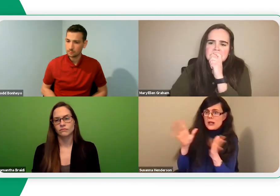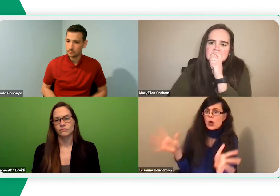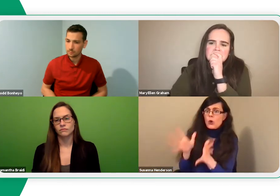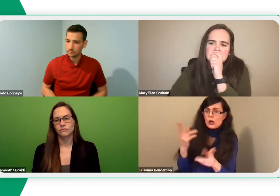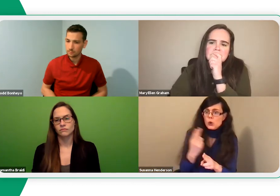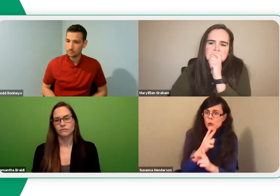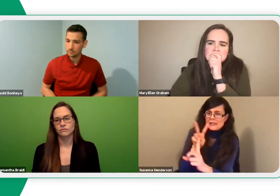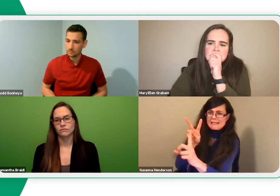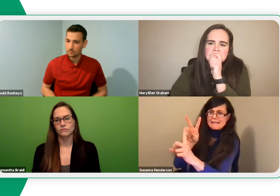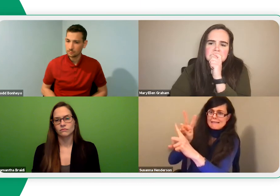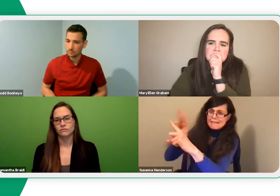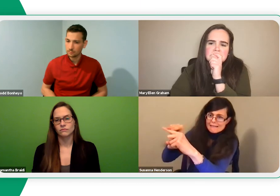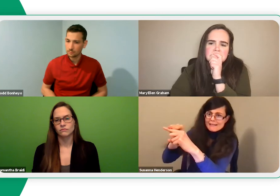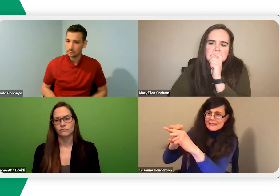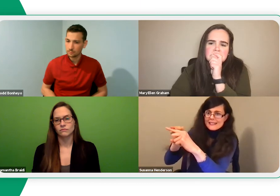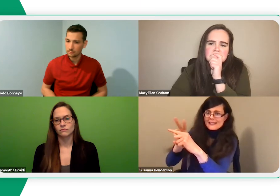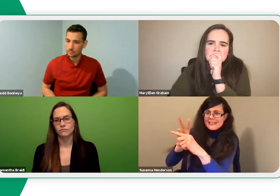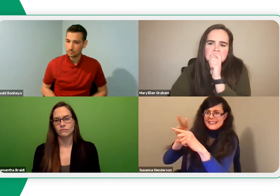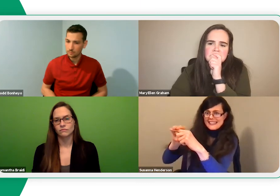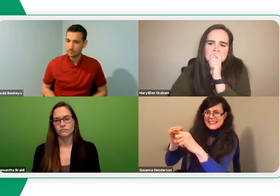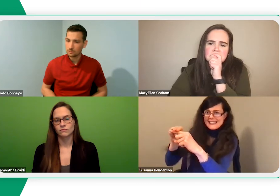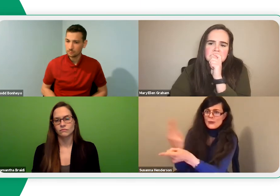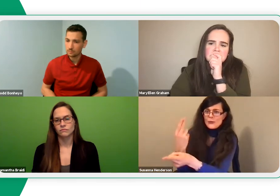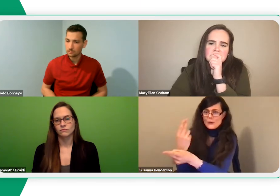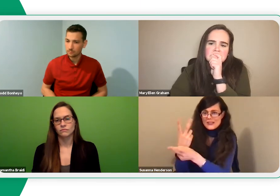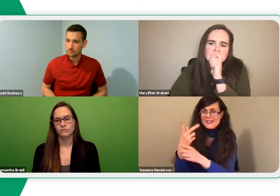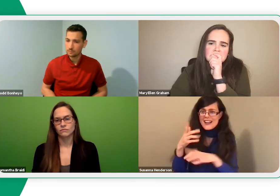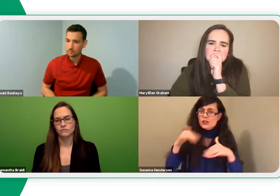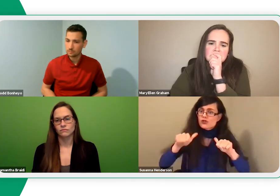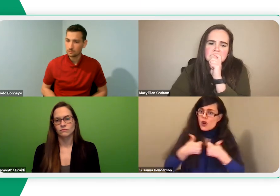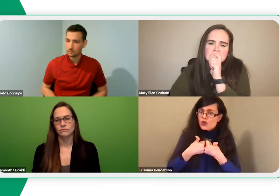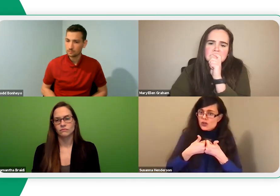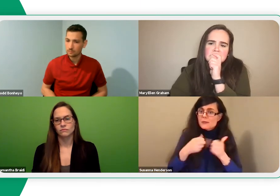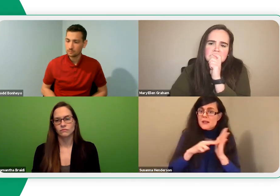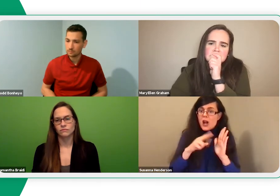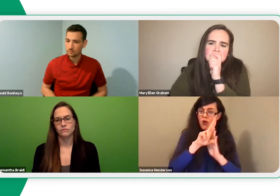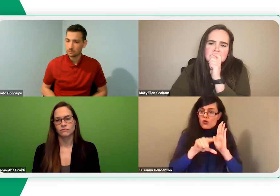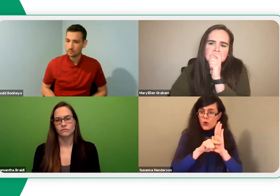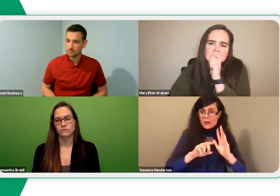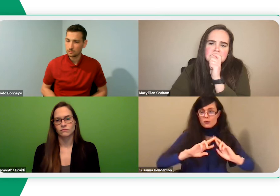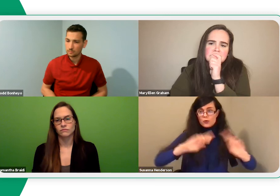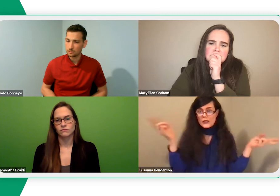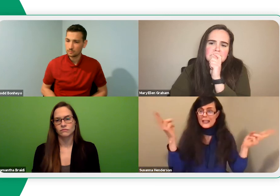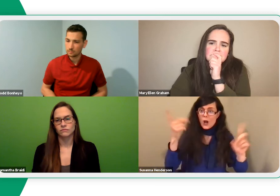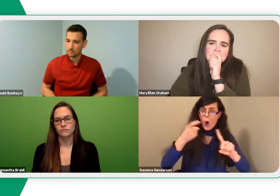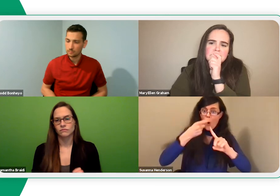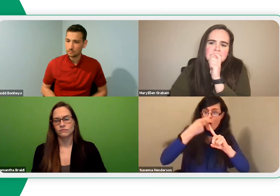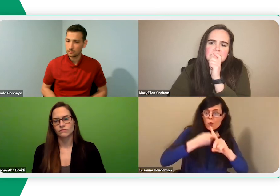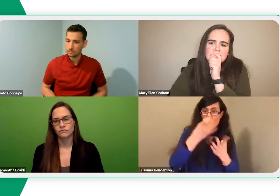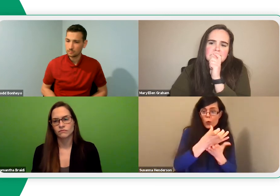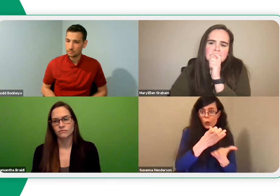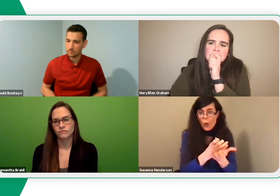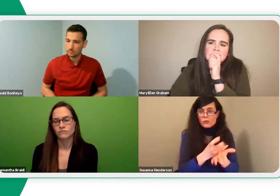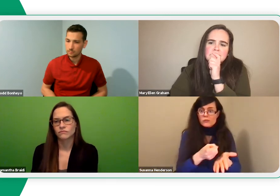think that the CSD Learns curriculum that they've developed, I think that if schools can start to utilize